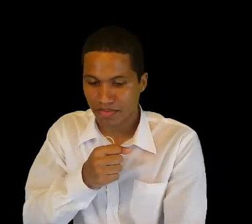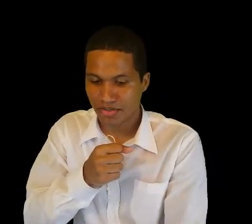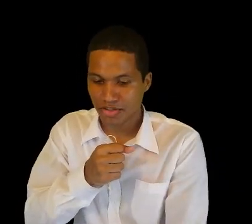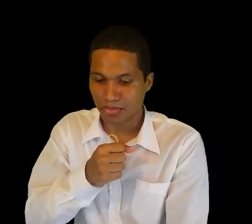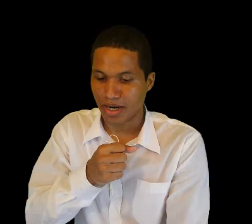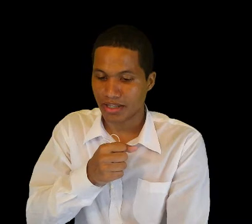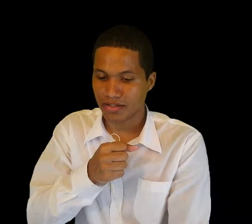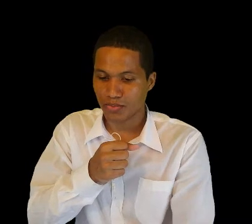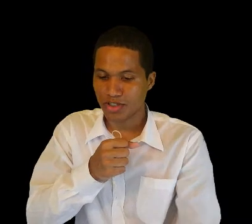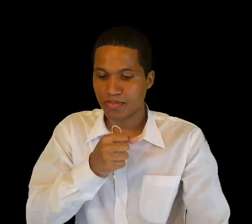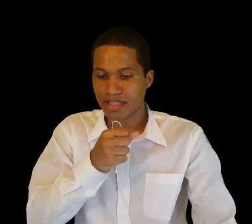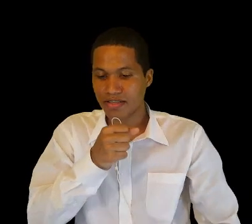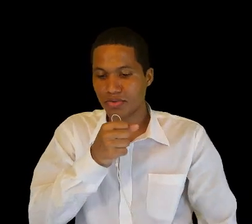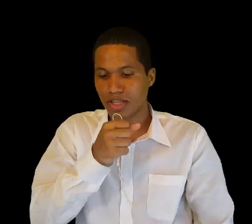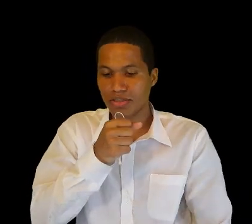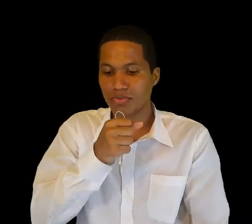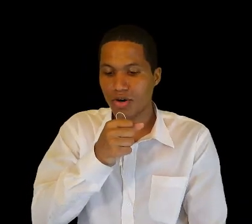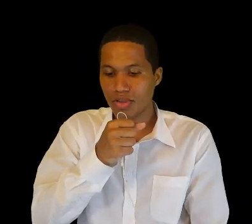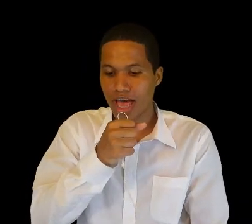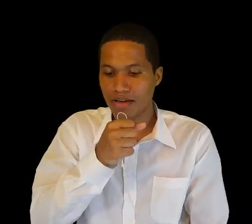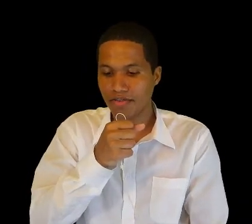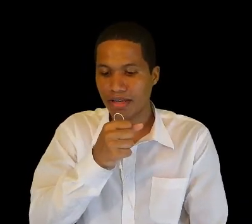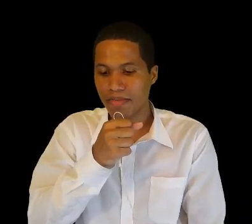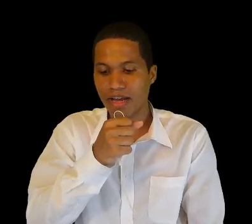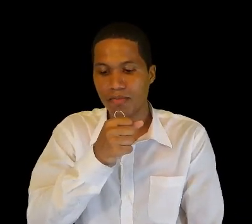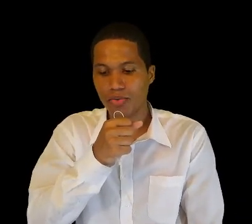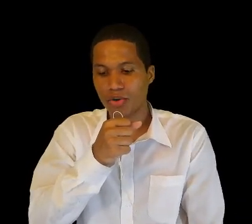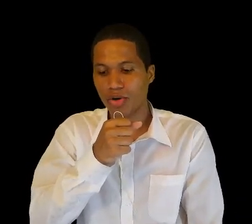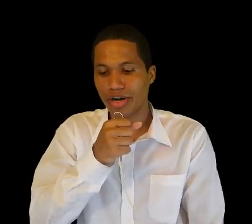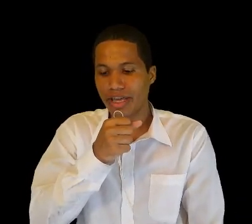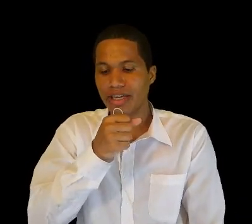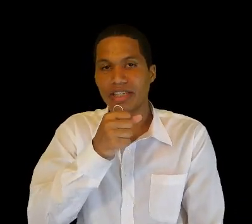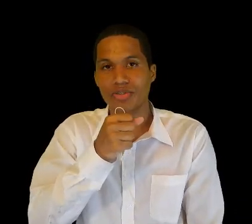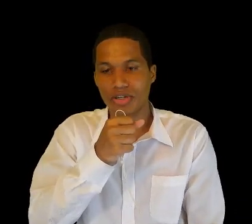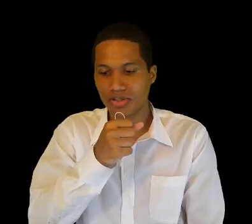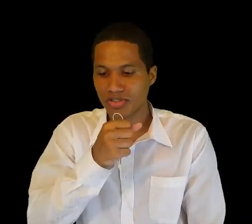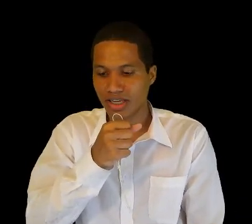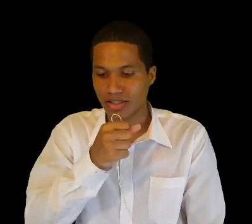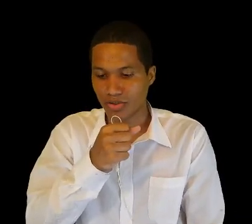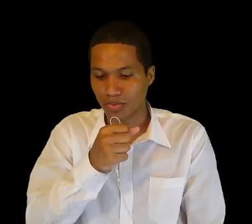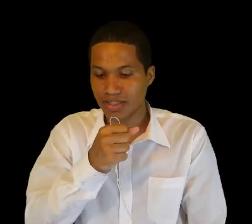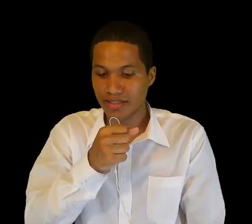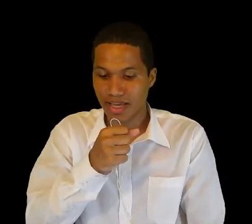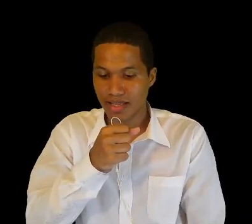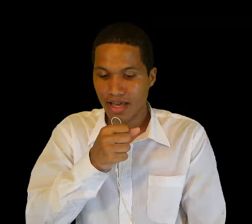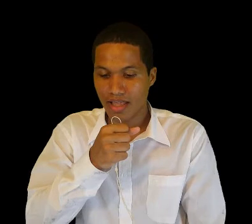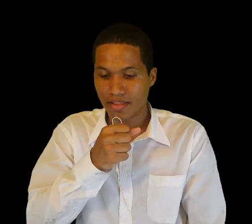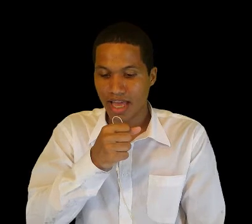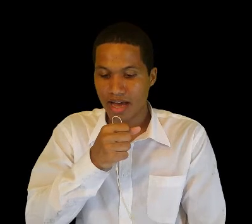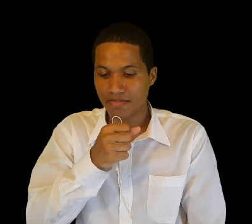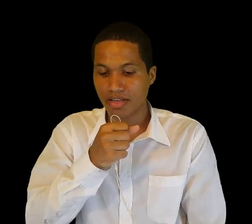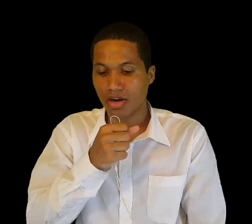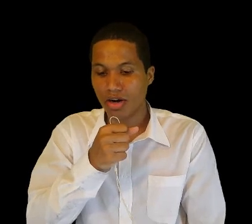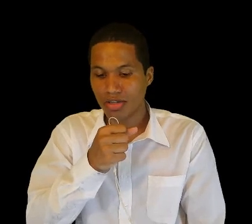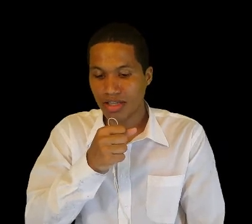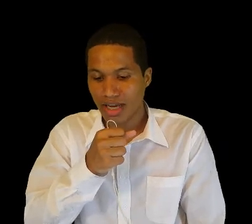are invertebrates, which means that they do not have a backbone or internal skeleton. Instead,